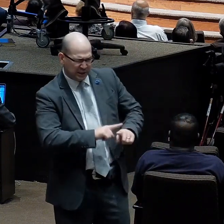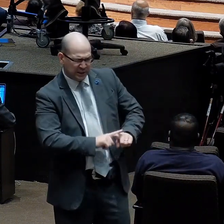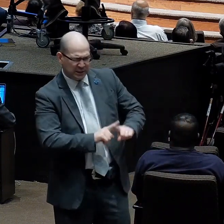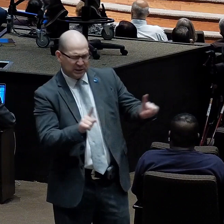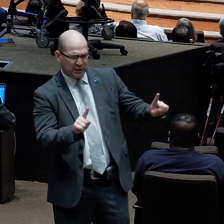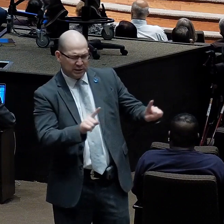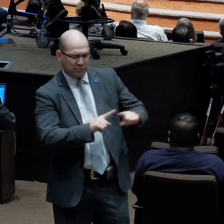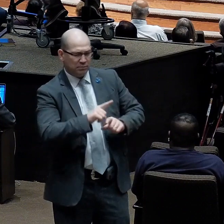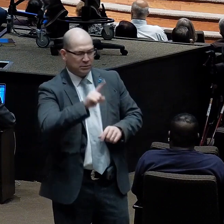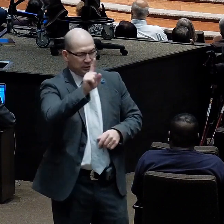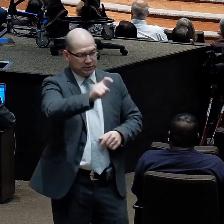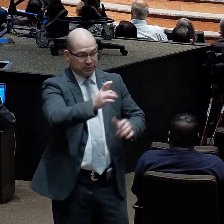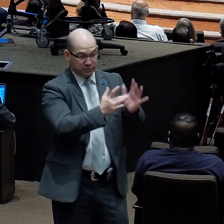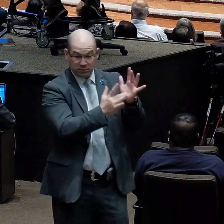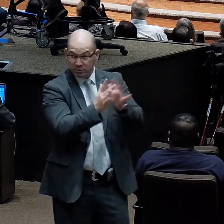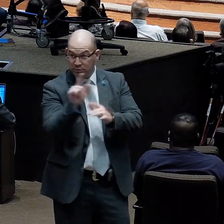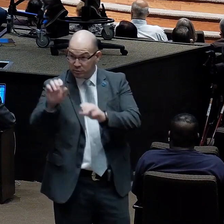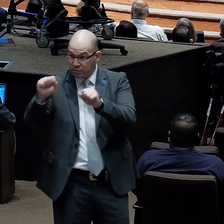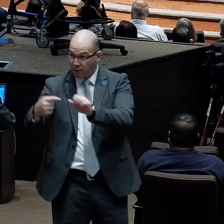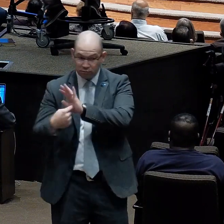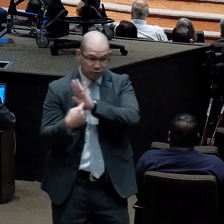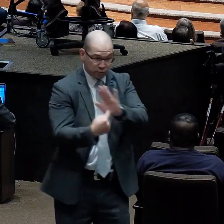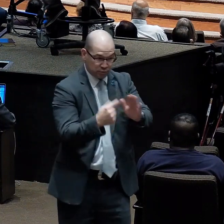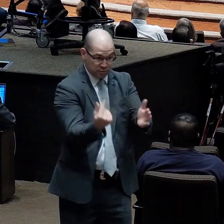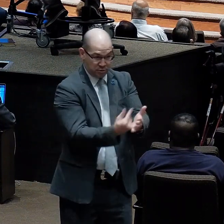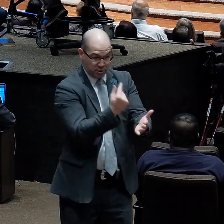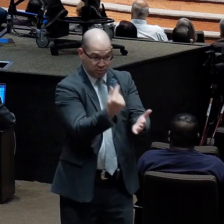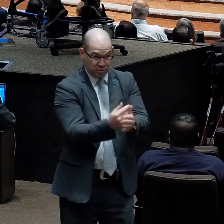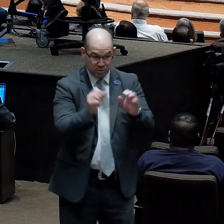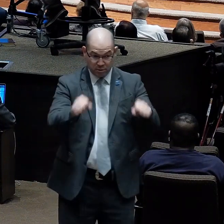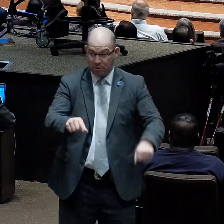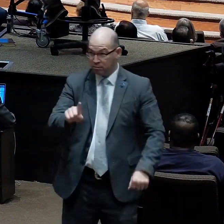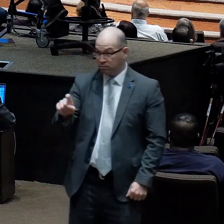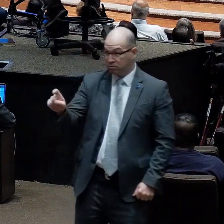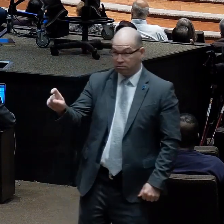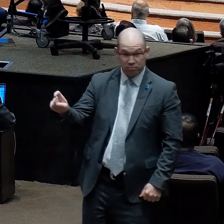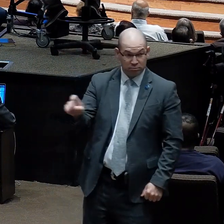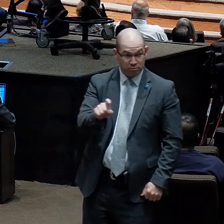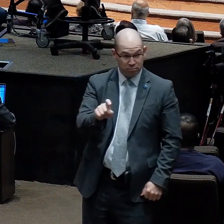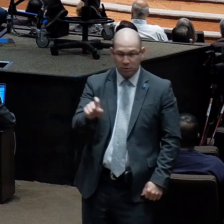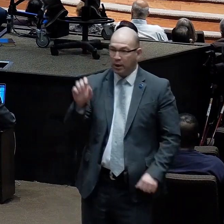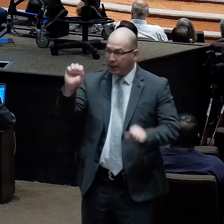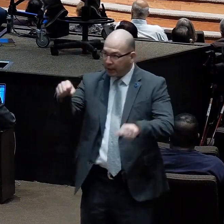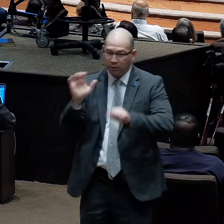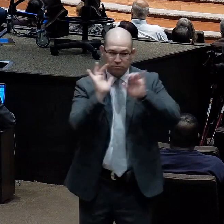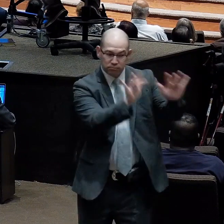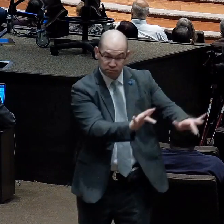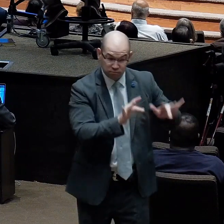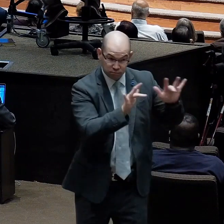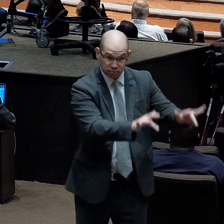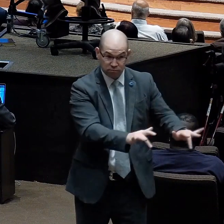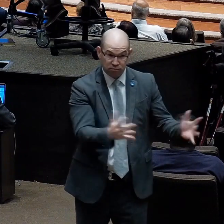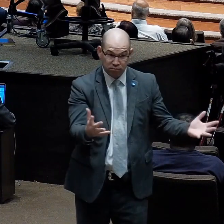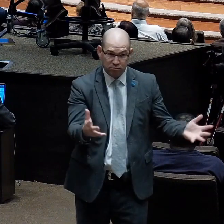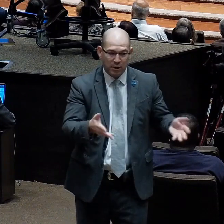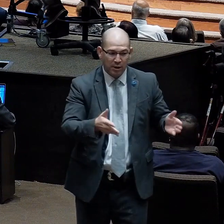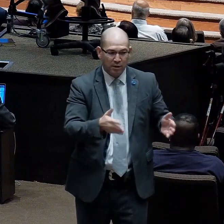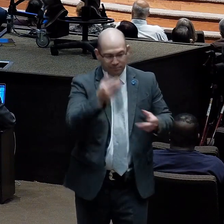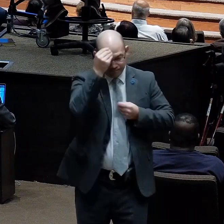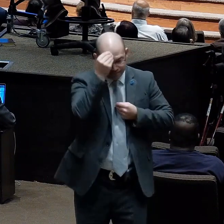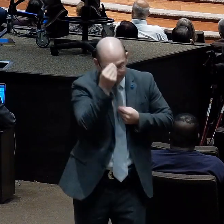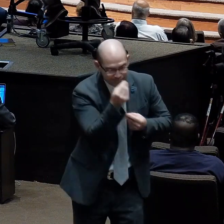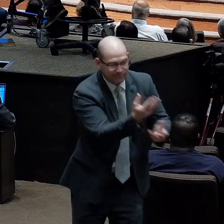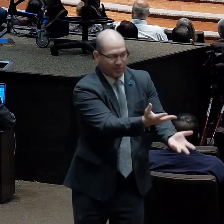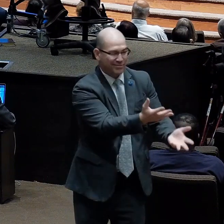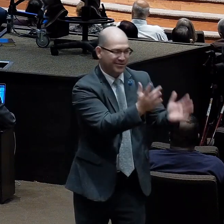Could you show them the gospel? Could you show them mercy and let them know that Jesus died for